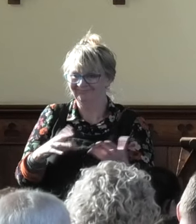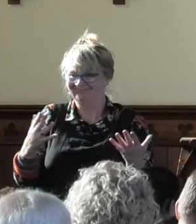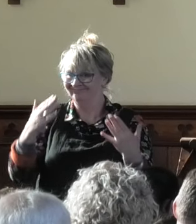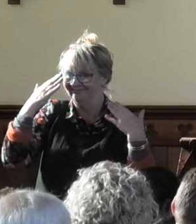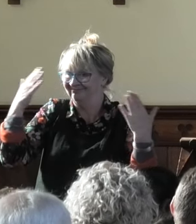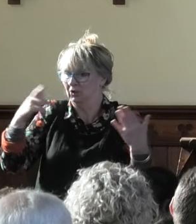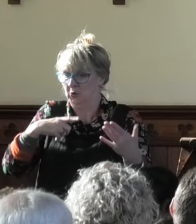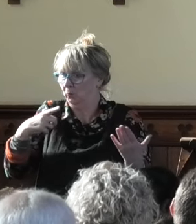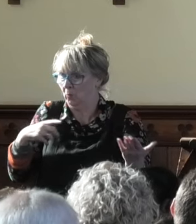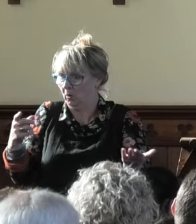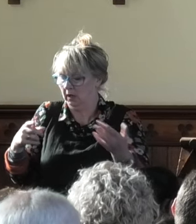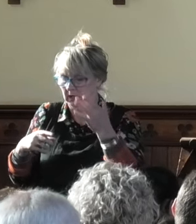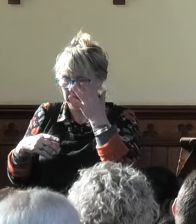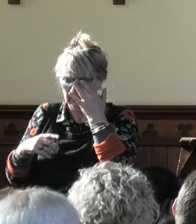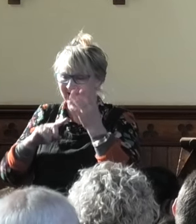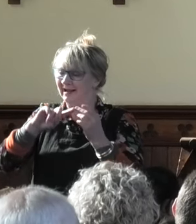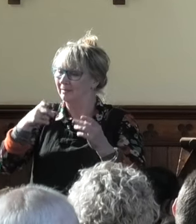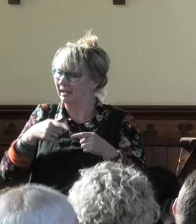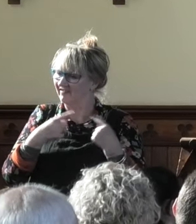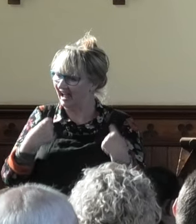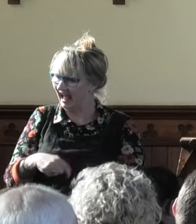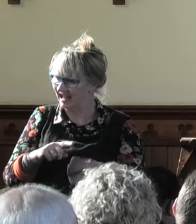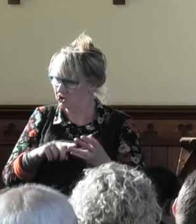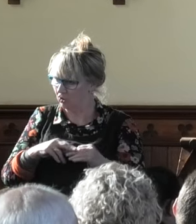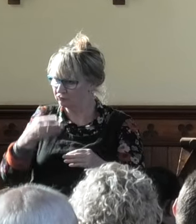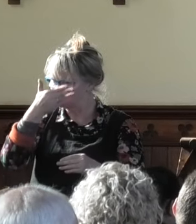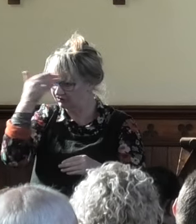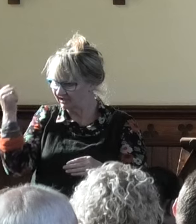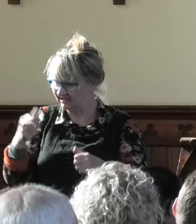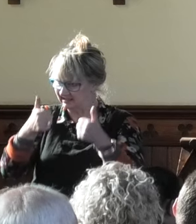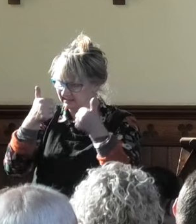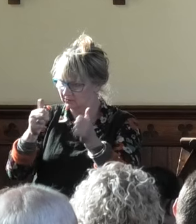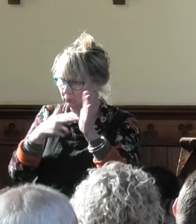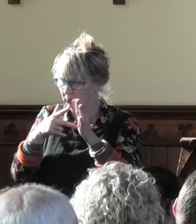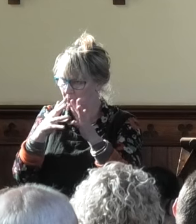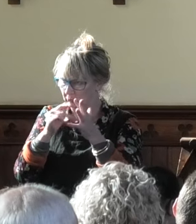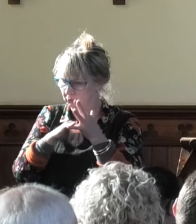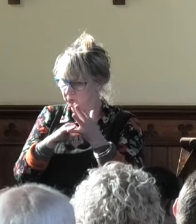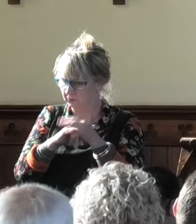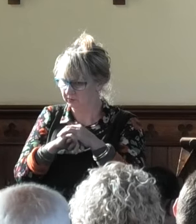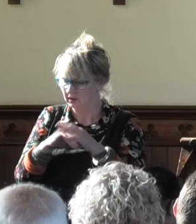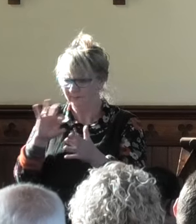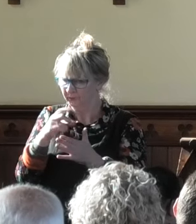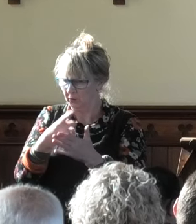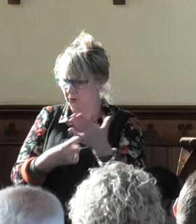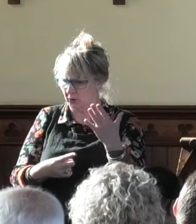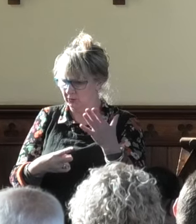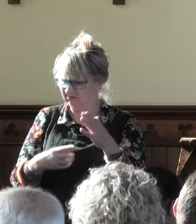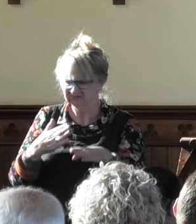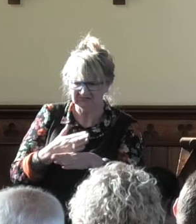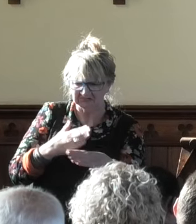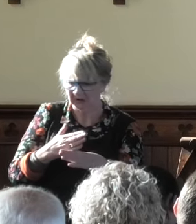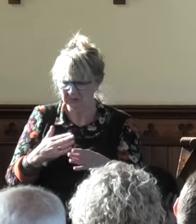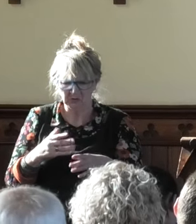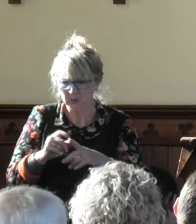identify. But the heart of Christianity is good news. It comes not as a task for us to